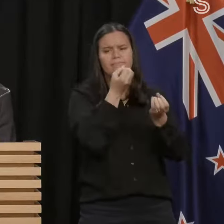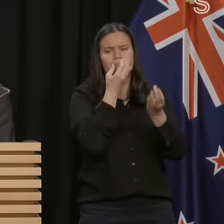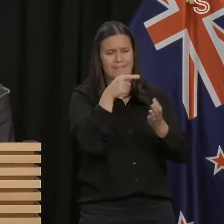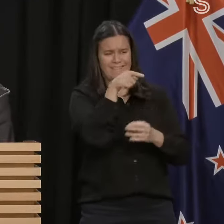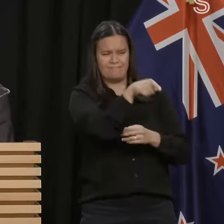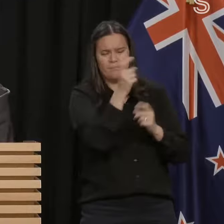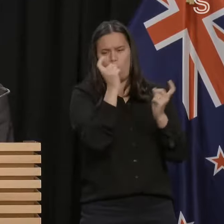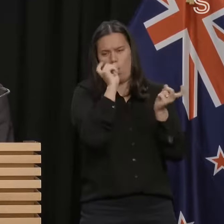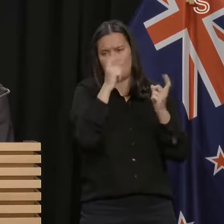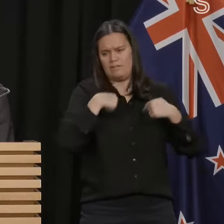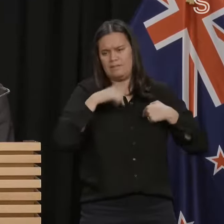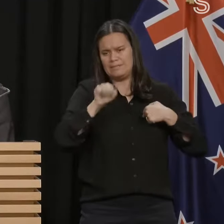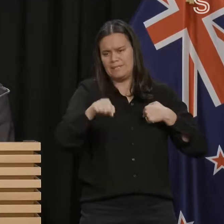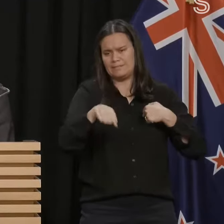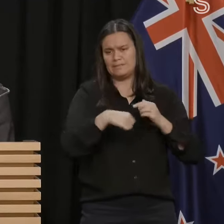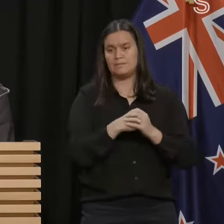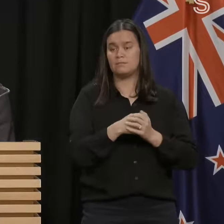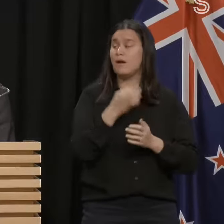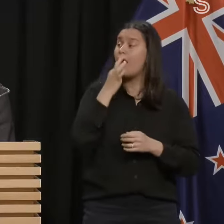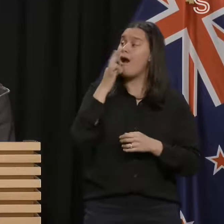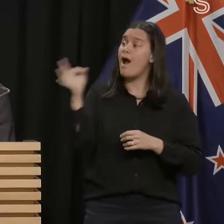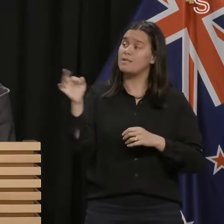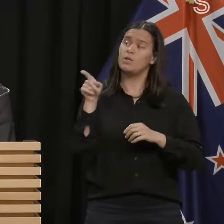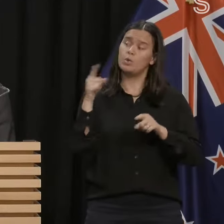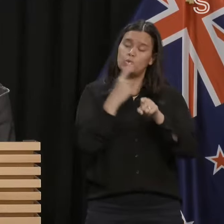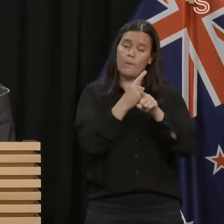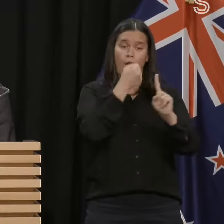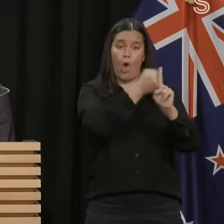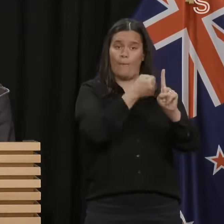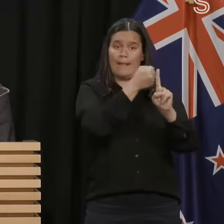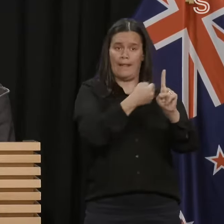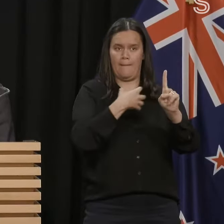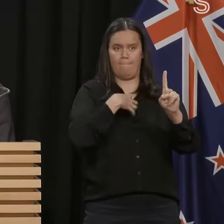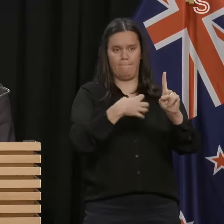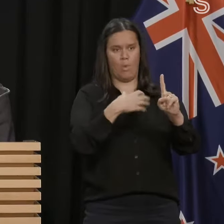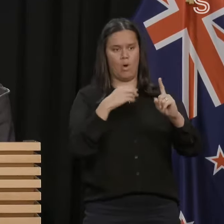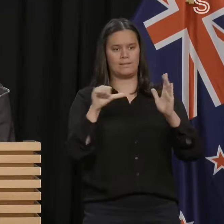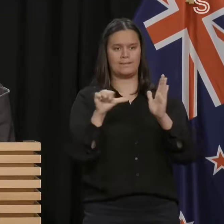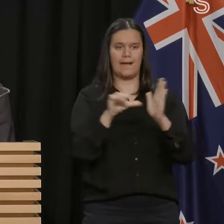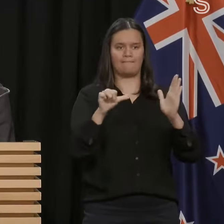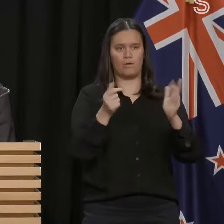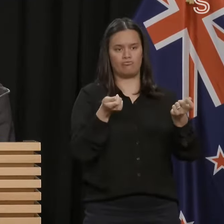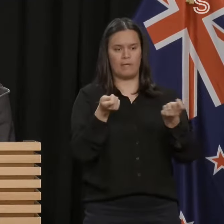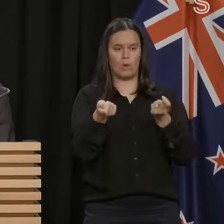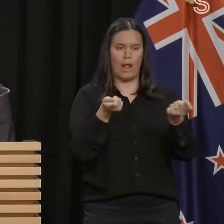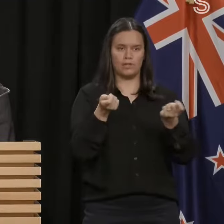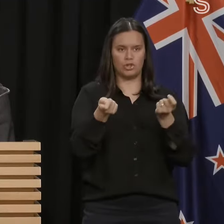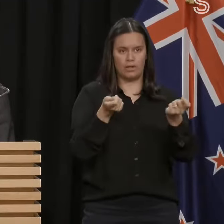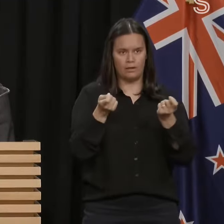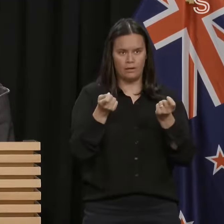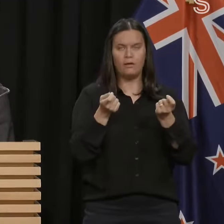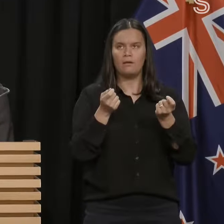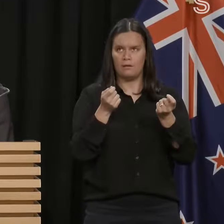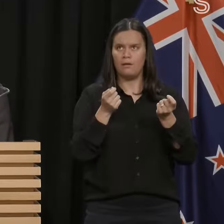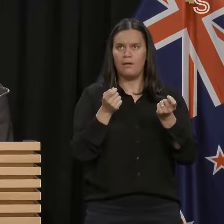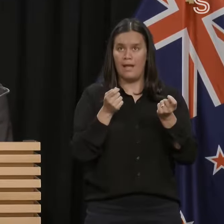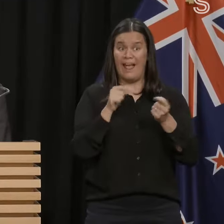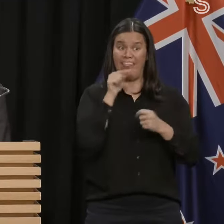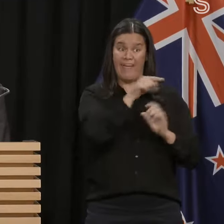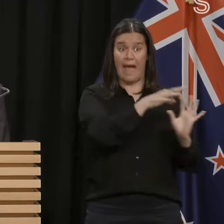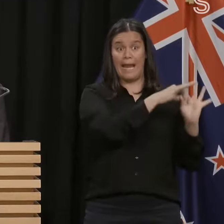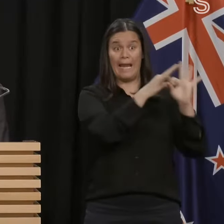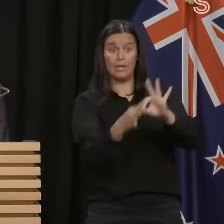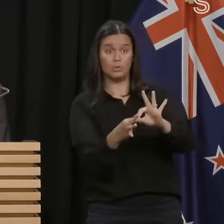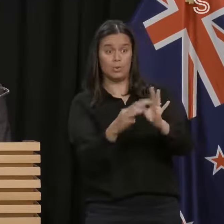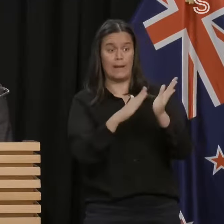Jessica. With the lobbying crackdown, is that in any way a response to the recent events with Stuart Nash?